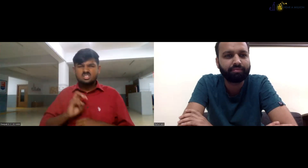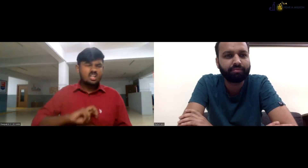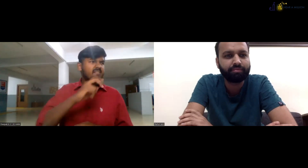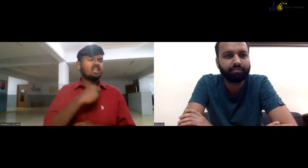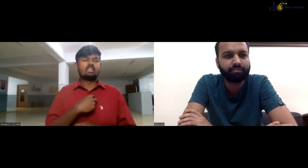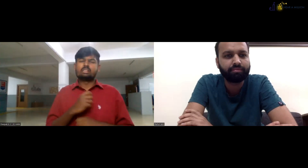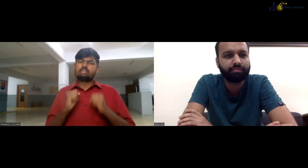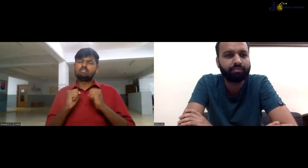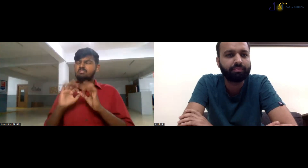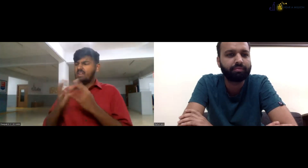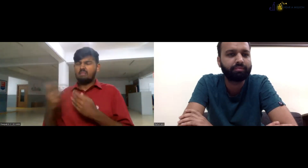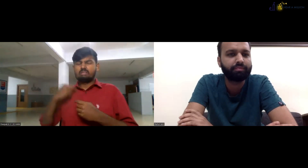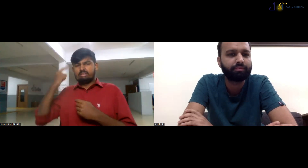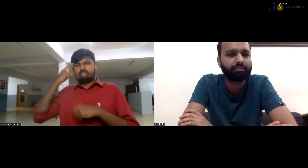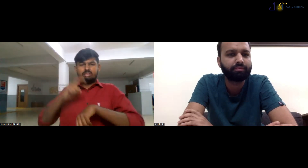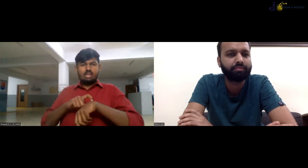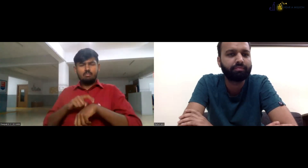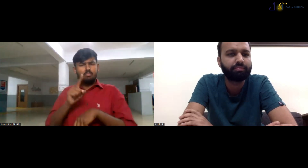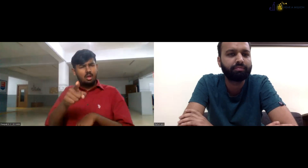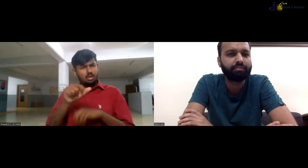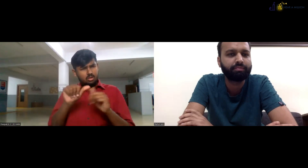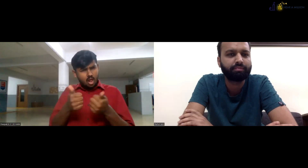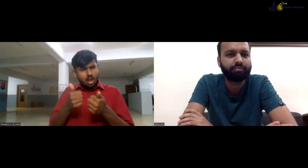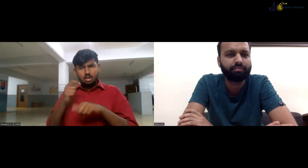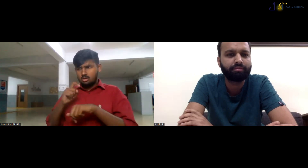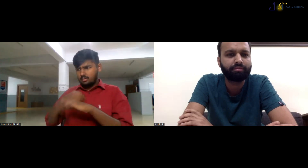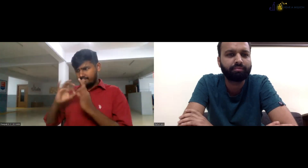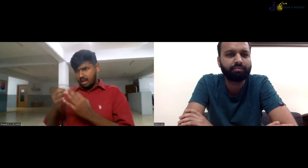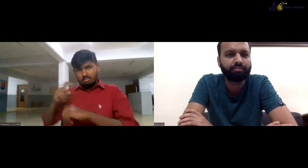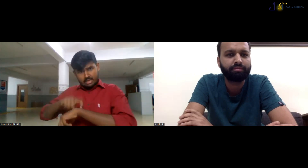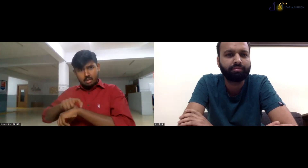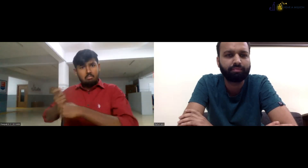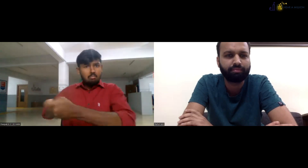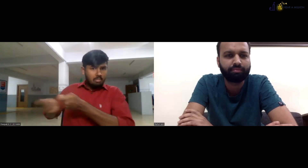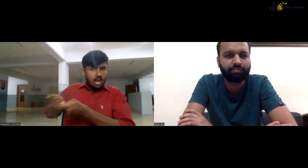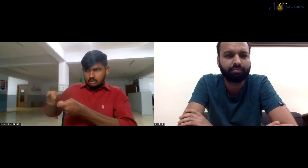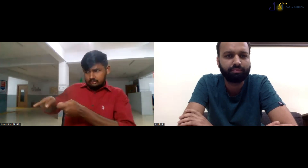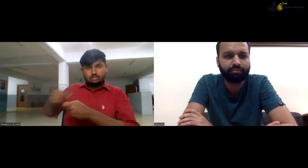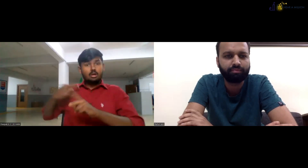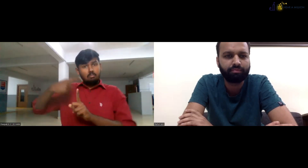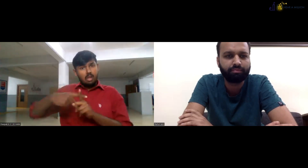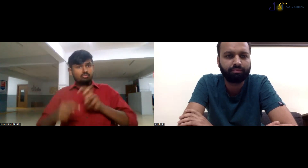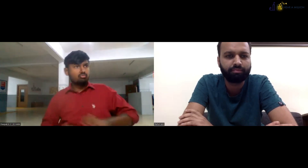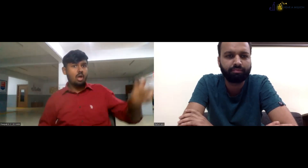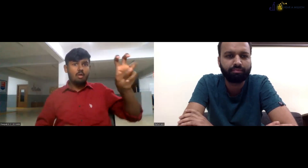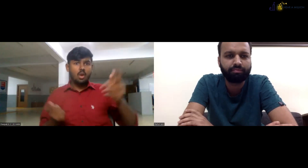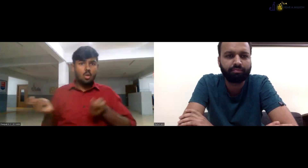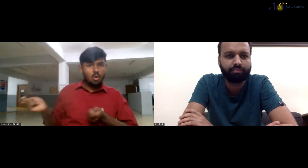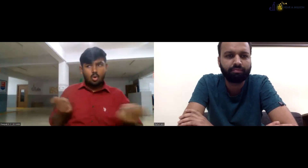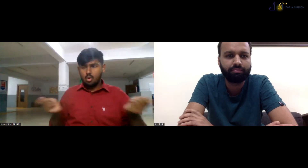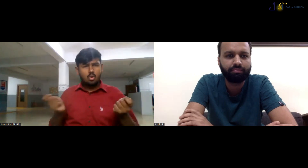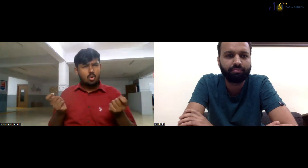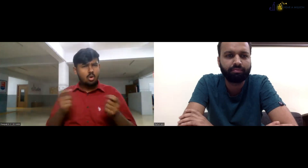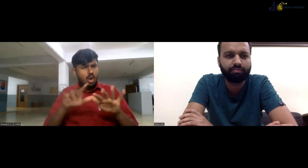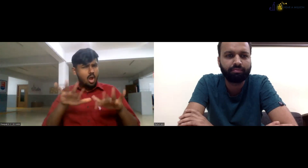your family time in order to be able to travel? How are you managing your time between family and